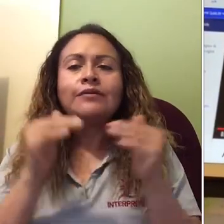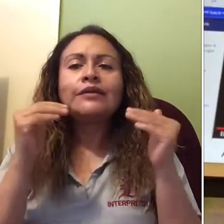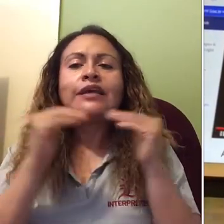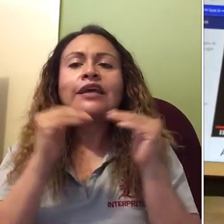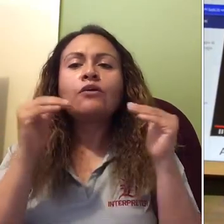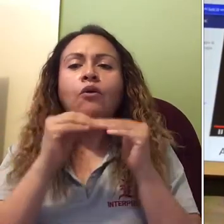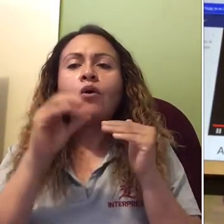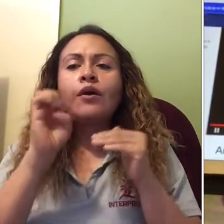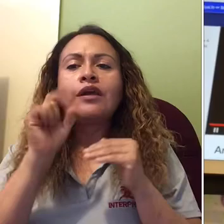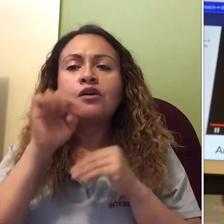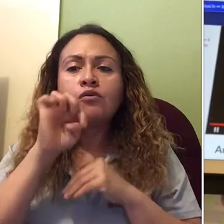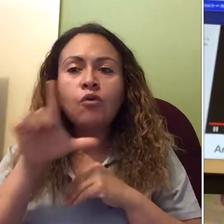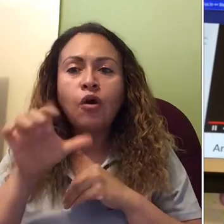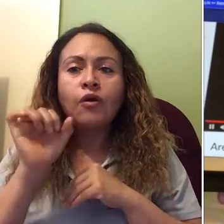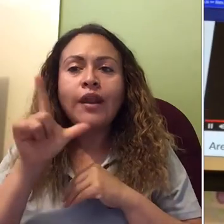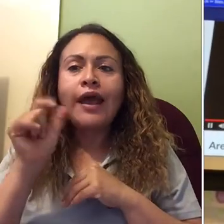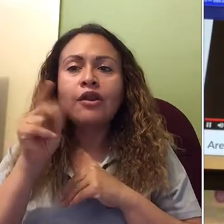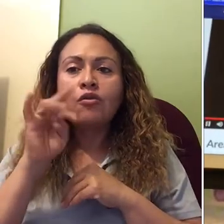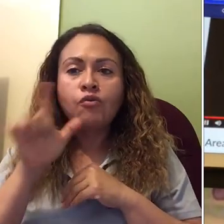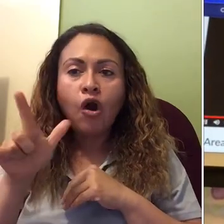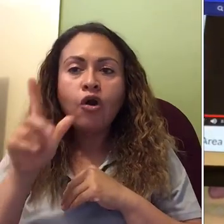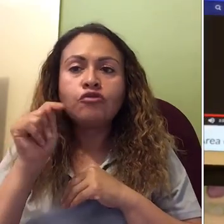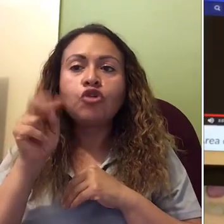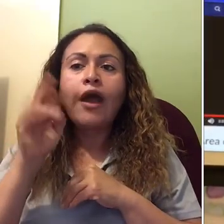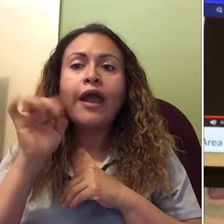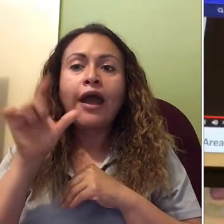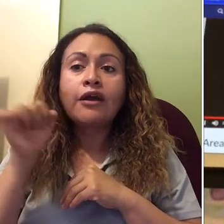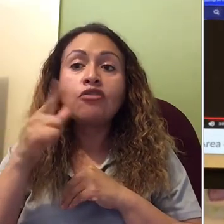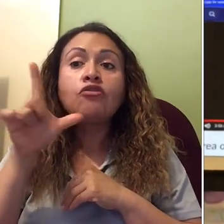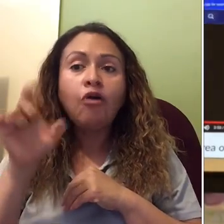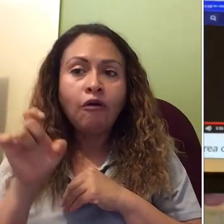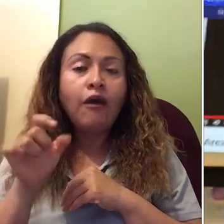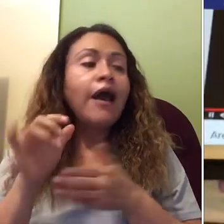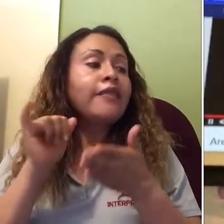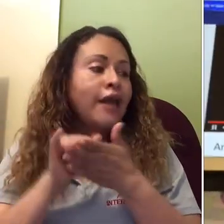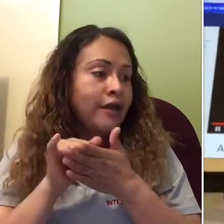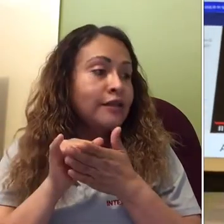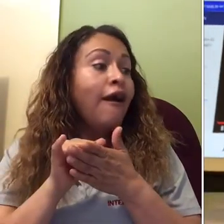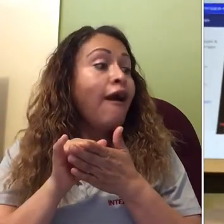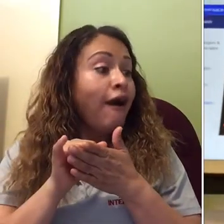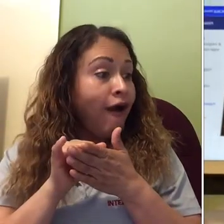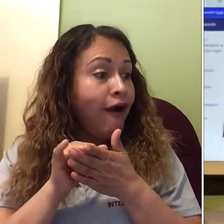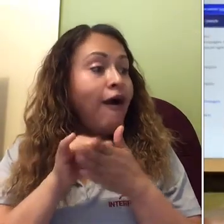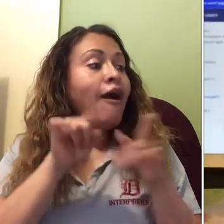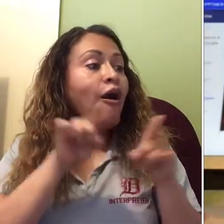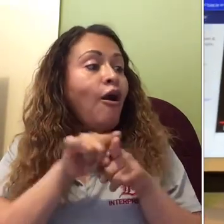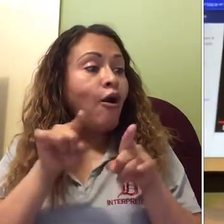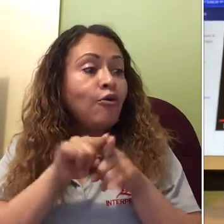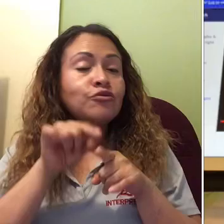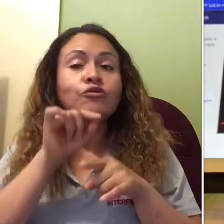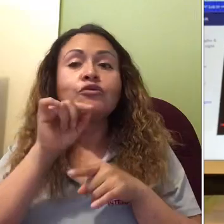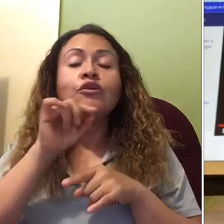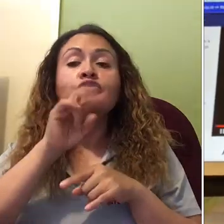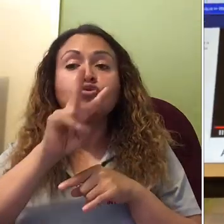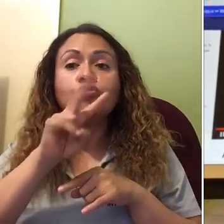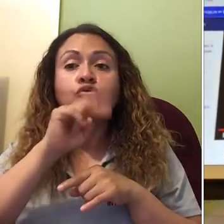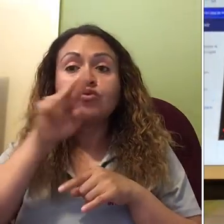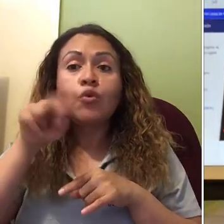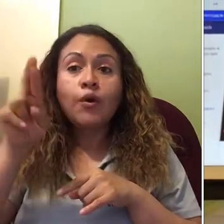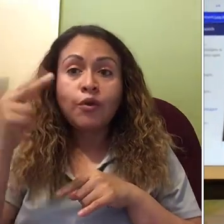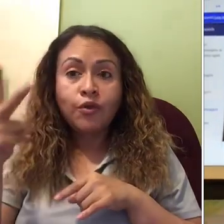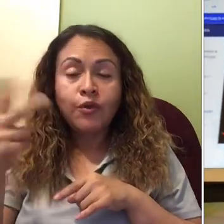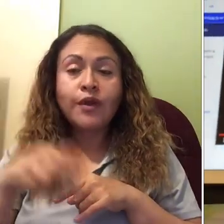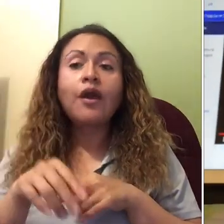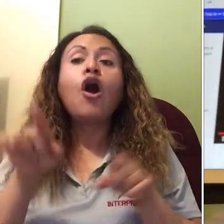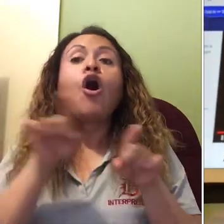that all the sides have the same length. So if this is 2 square roots of 3, then so is this. This is also 2 square roots of 3, and this is also 2 square roots